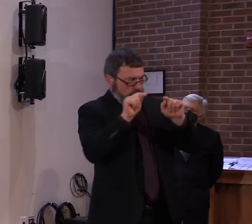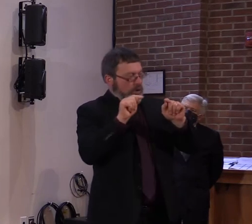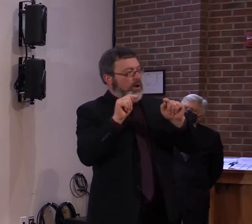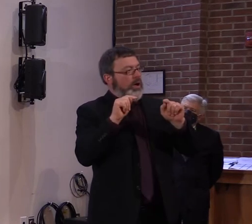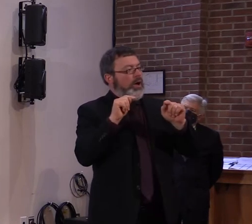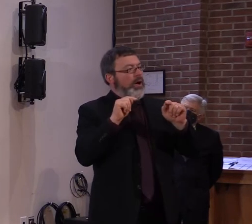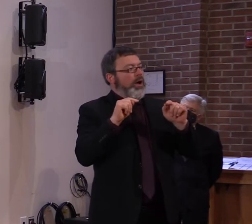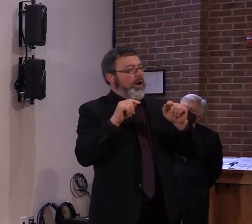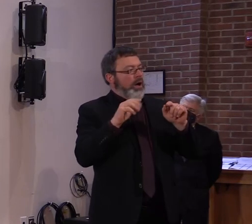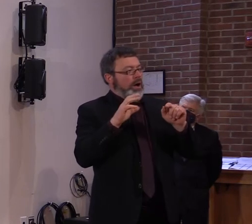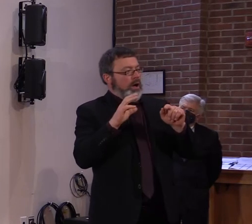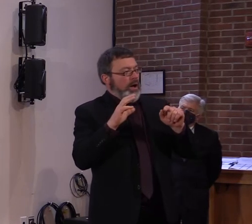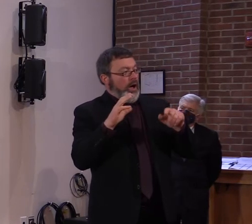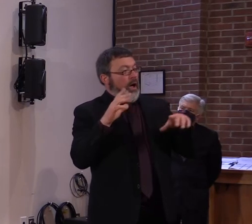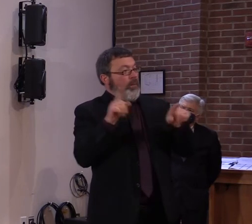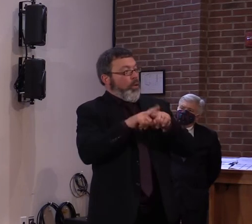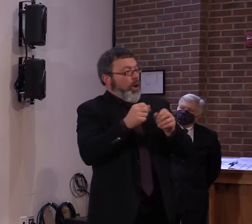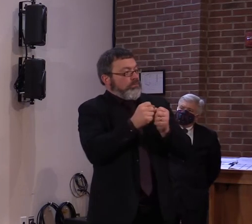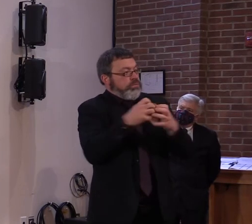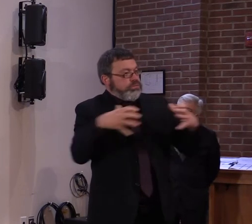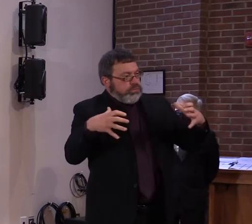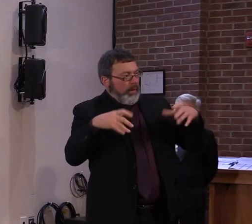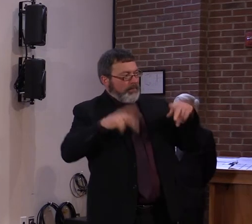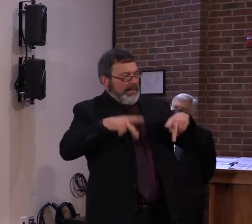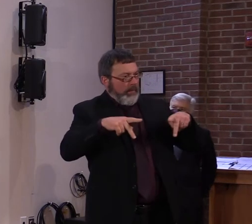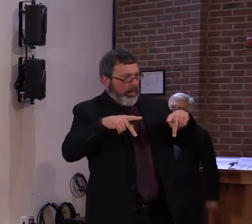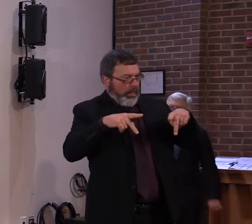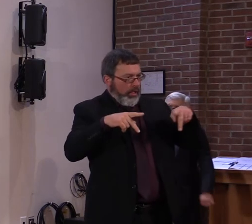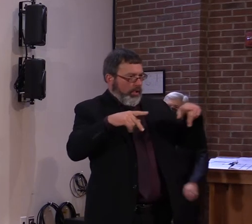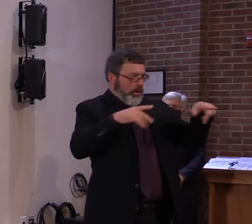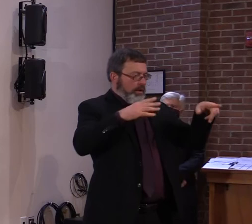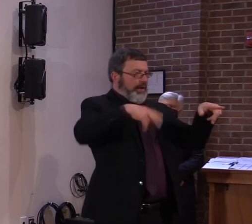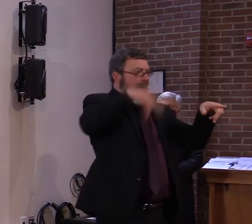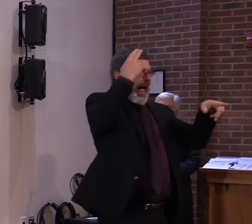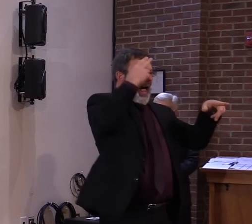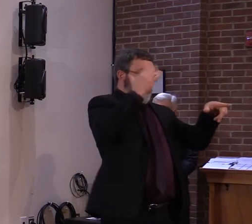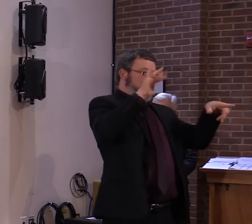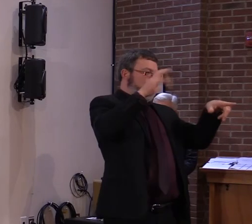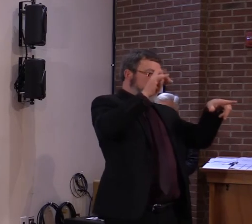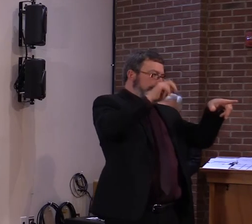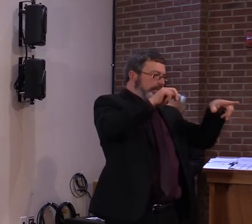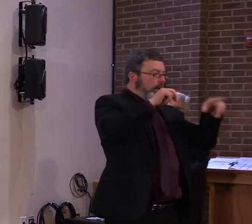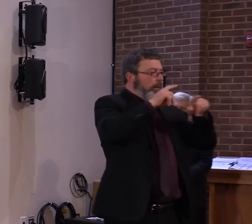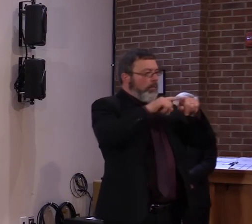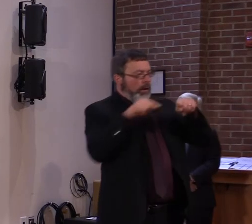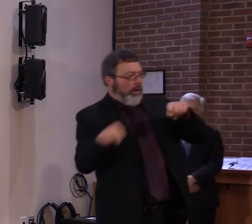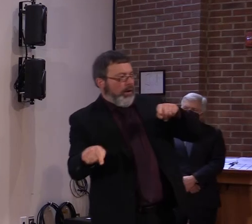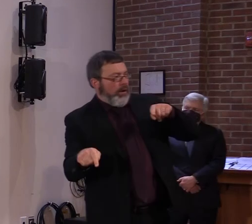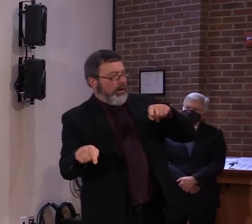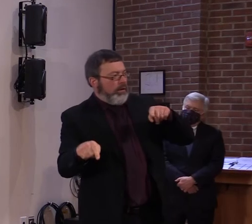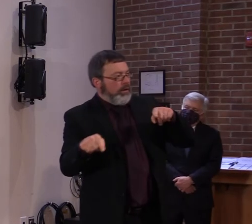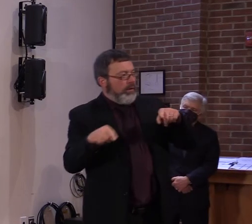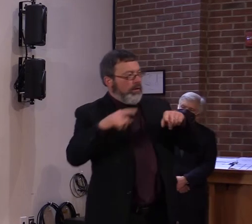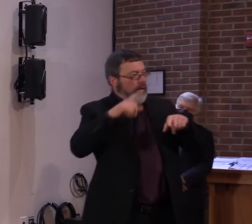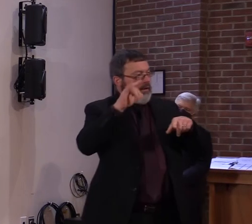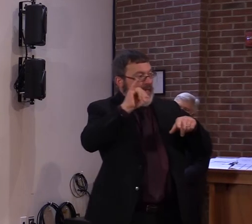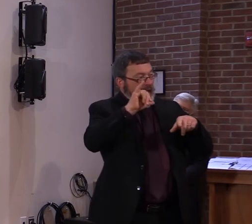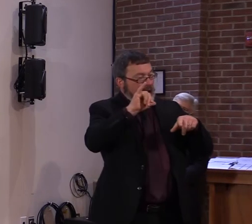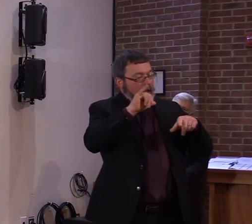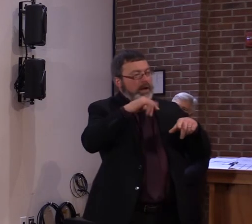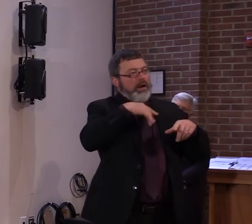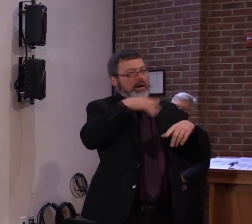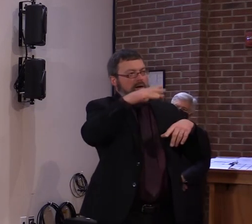have a similar number of cases, but obviously the rate per 10,000 people would be markedly different because